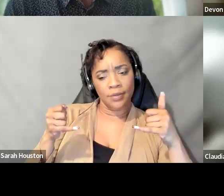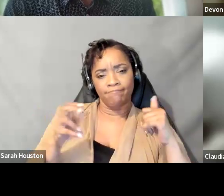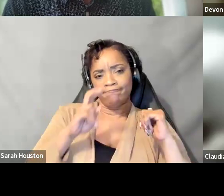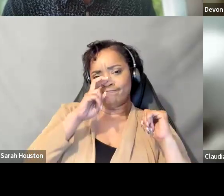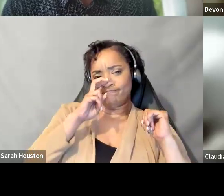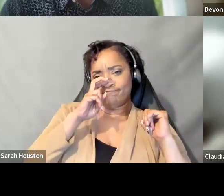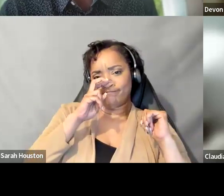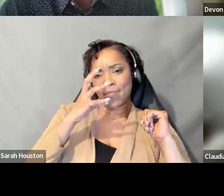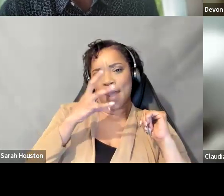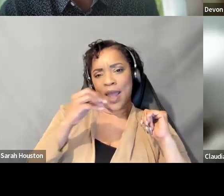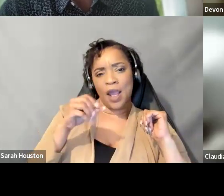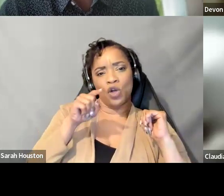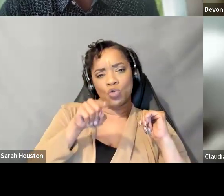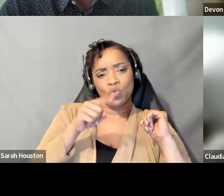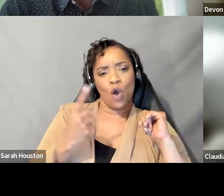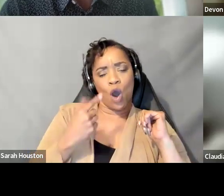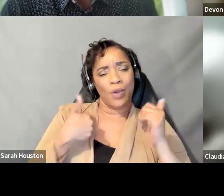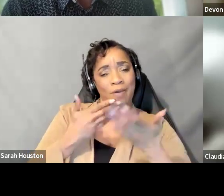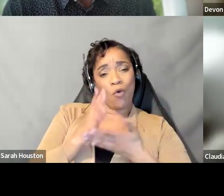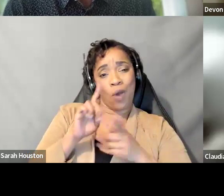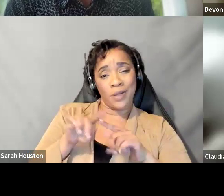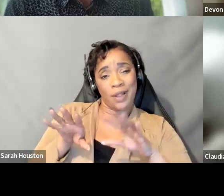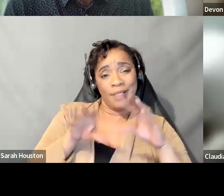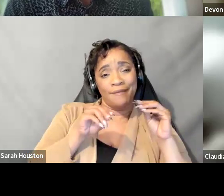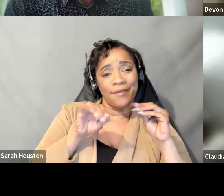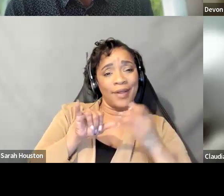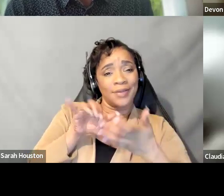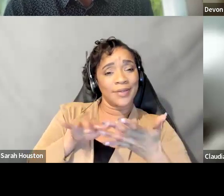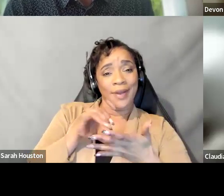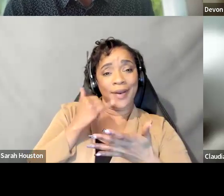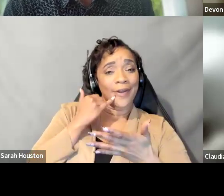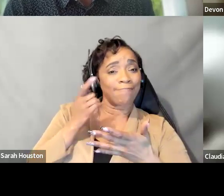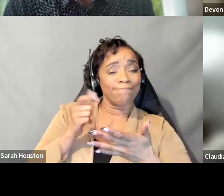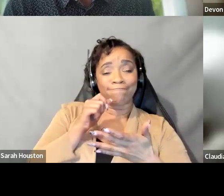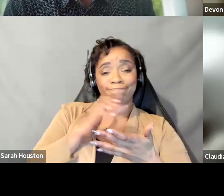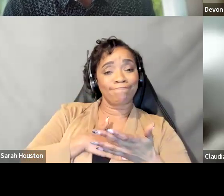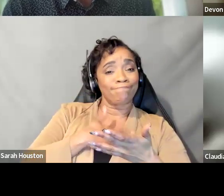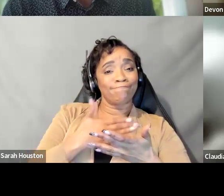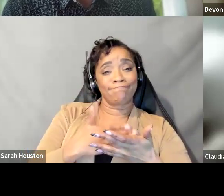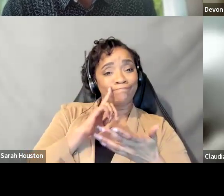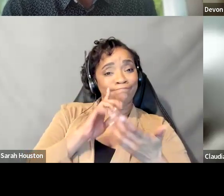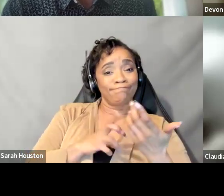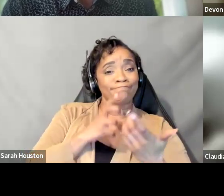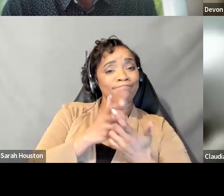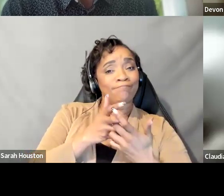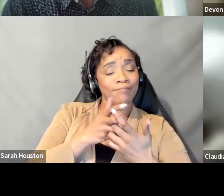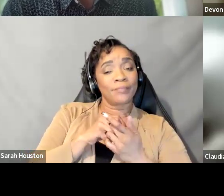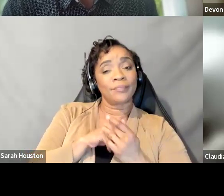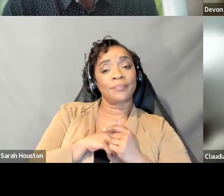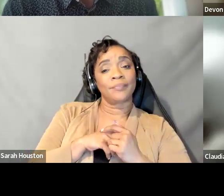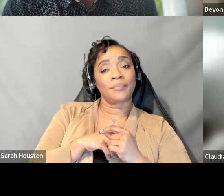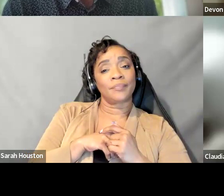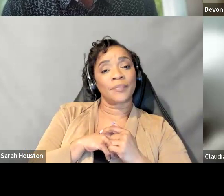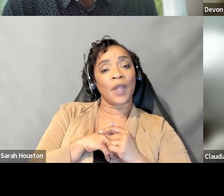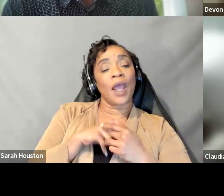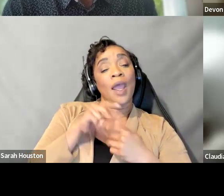participant, you always have the right to leave the study. In your consent documents, there will be a person